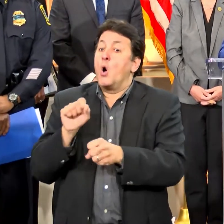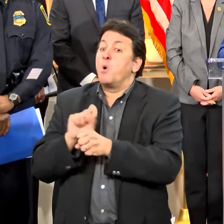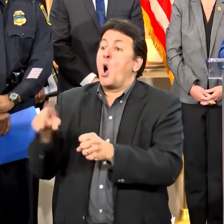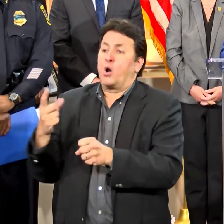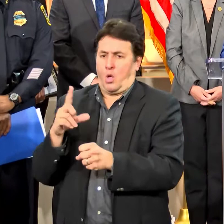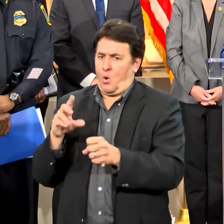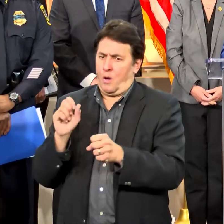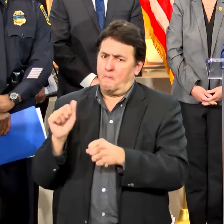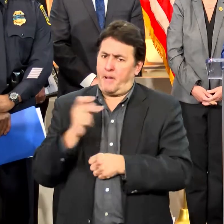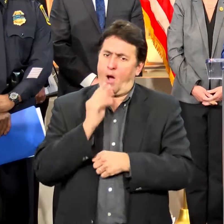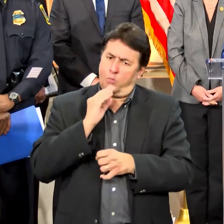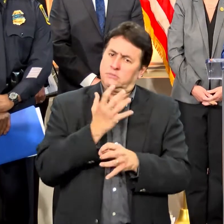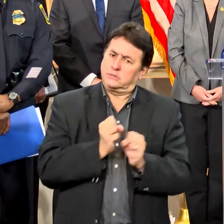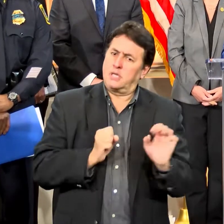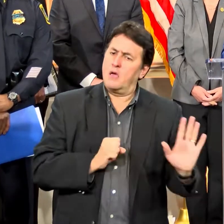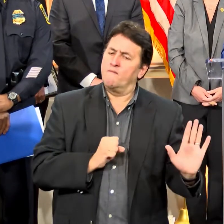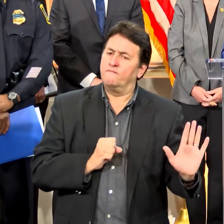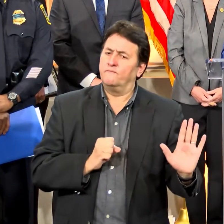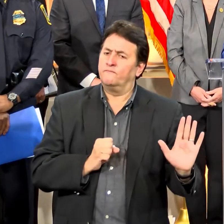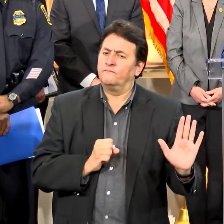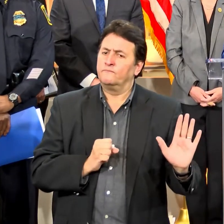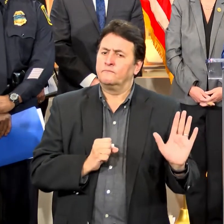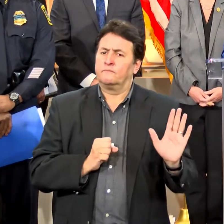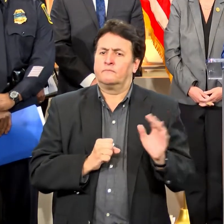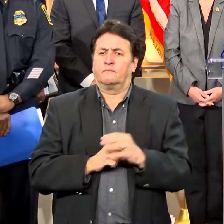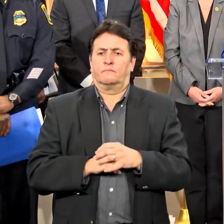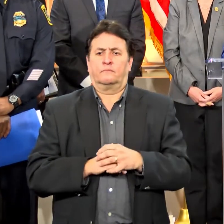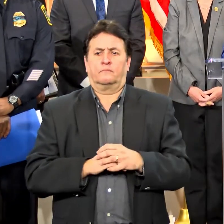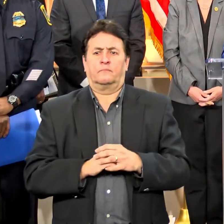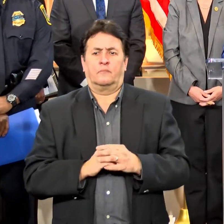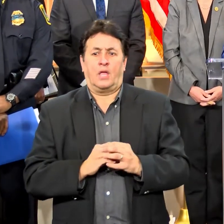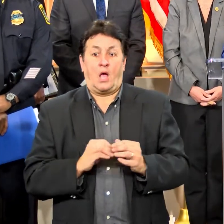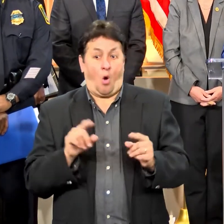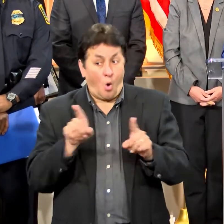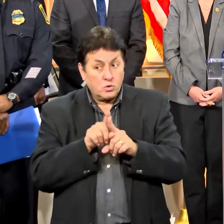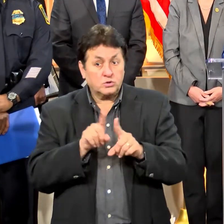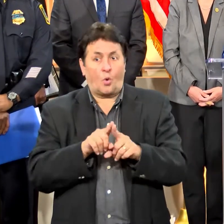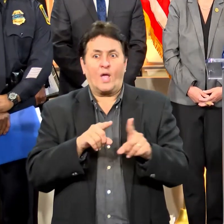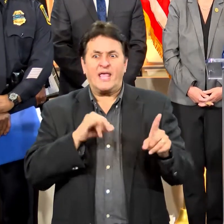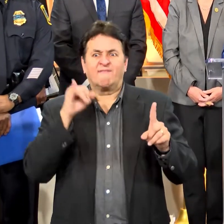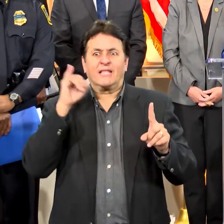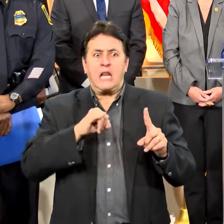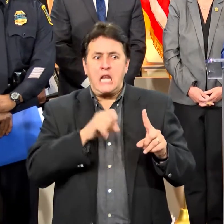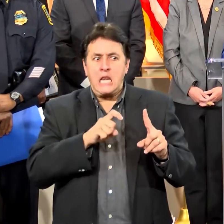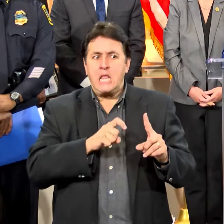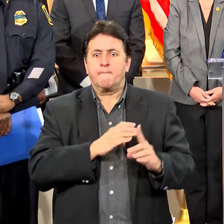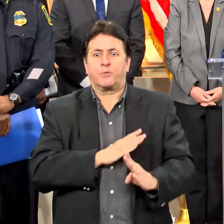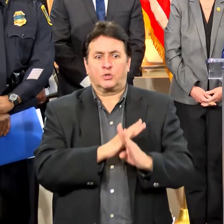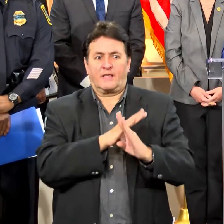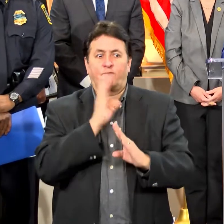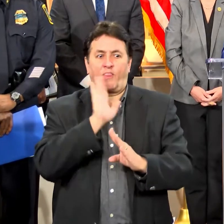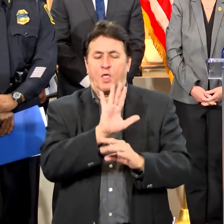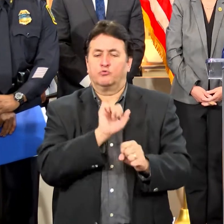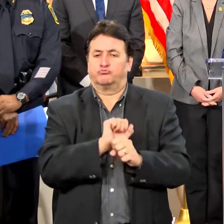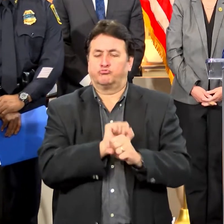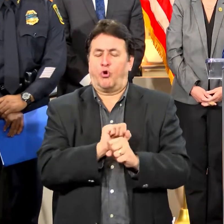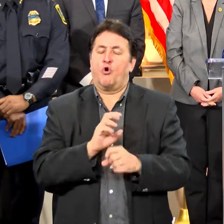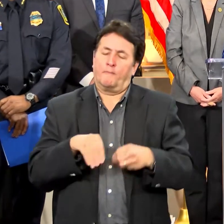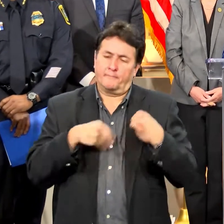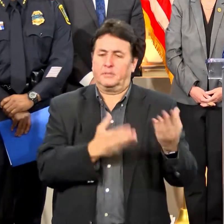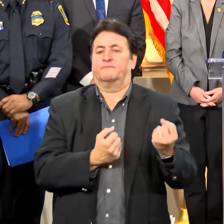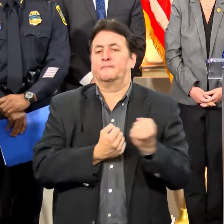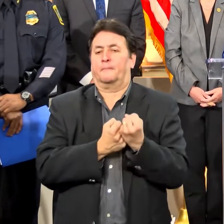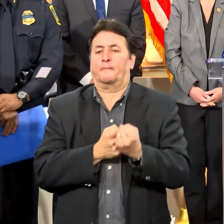them everything they need to protect themselves and to do their jobs. And this city has been